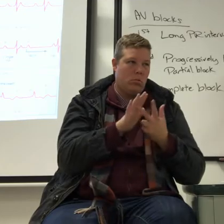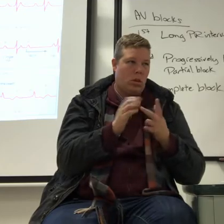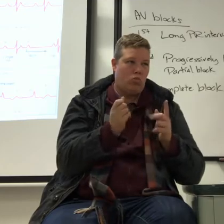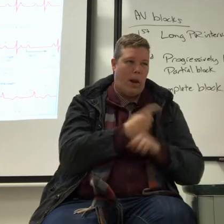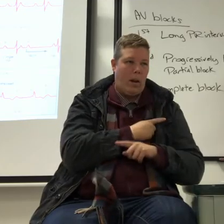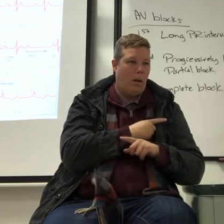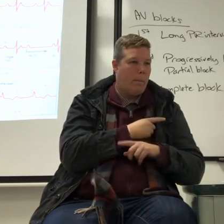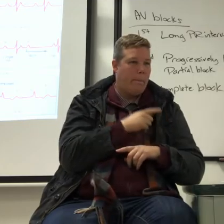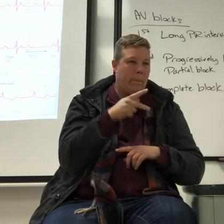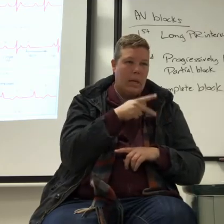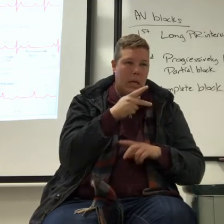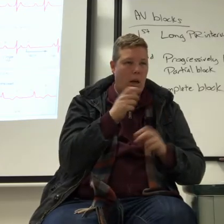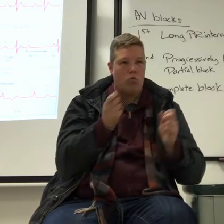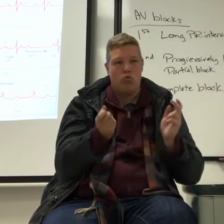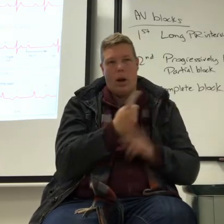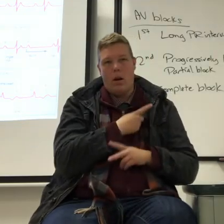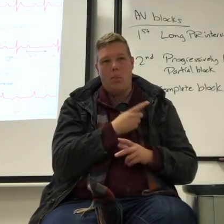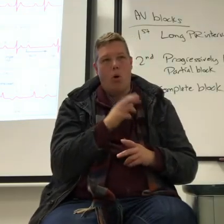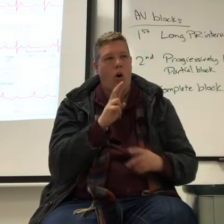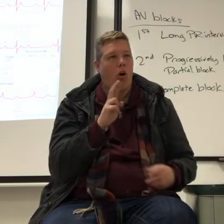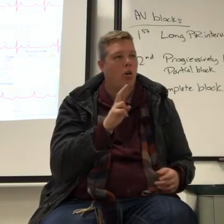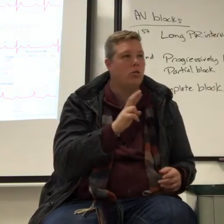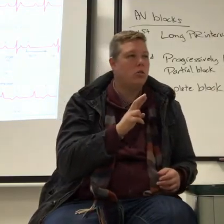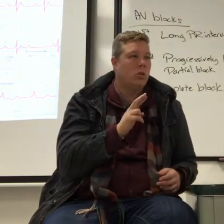P's, random R's.